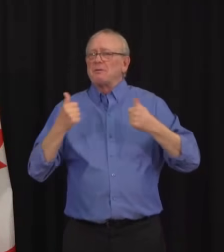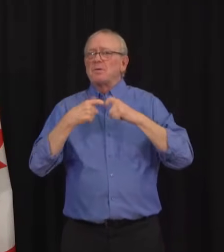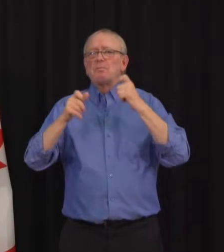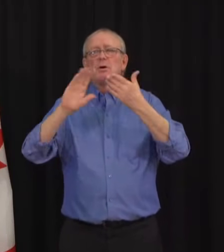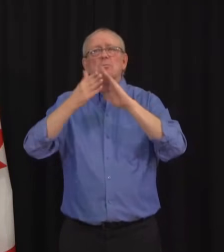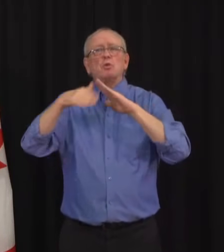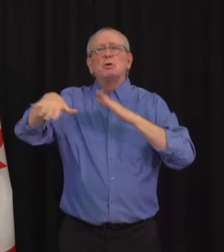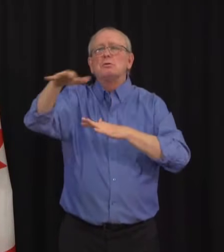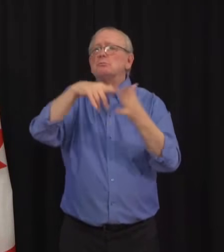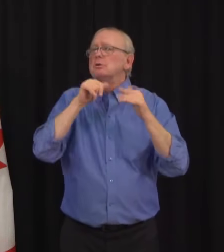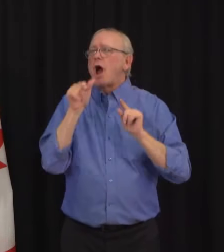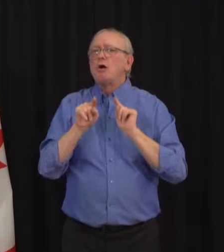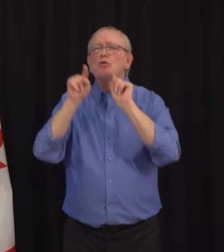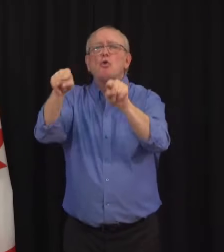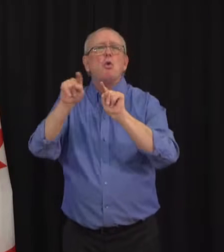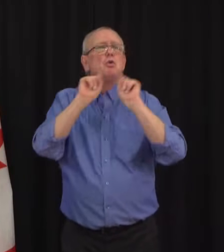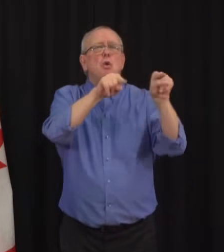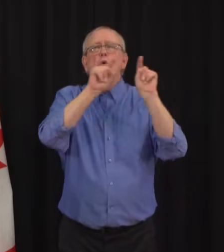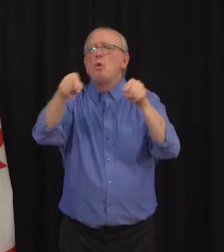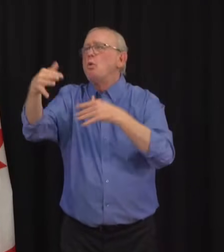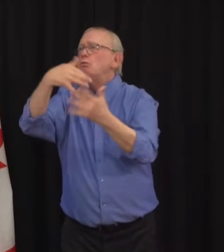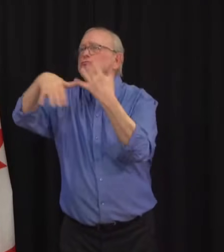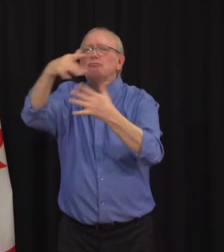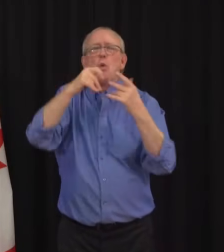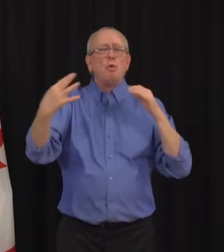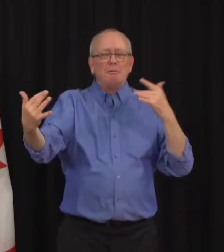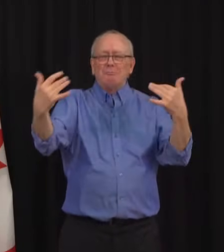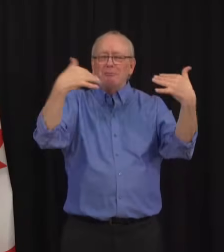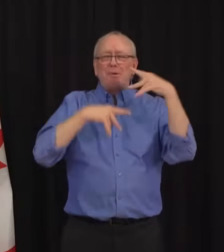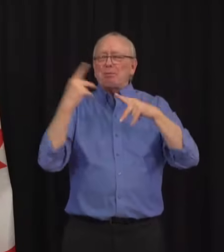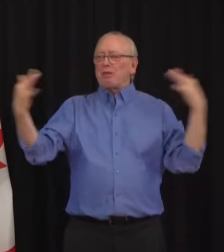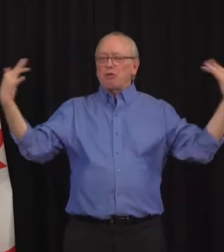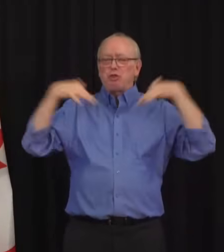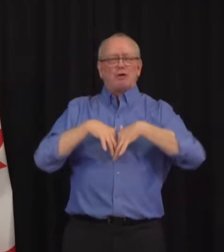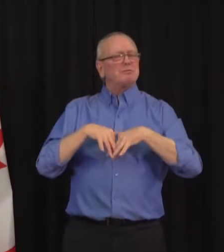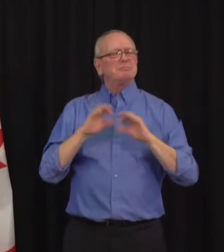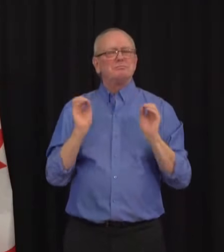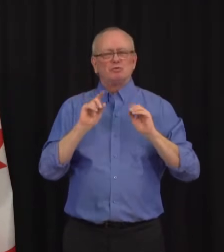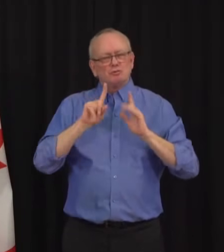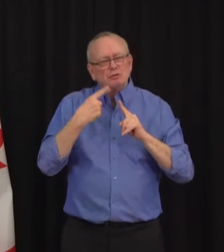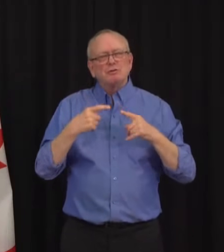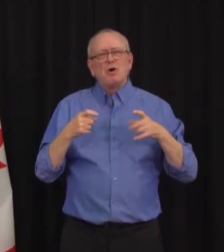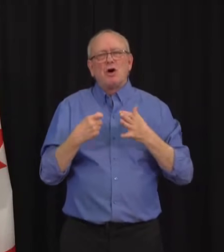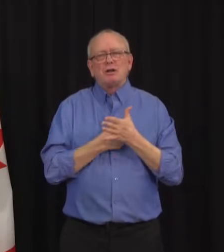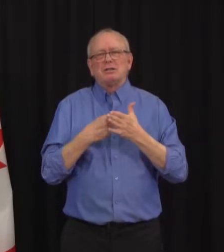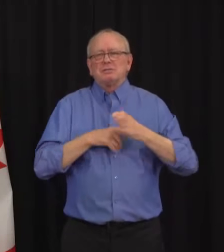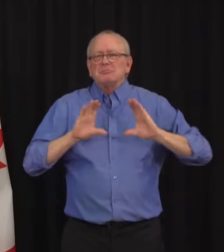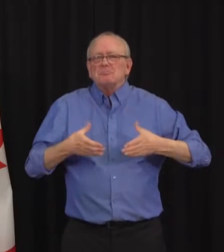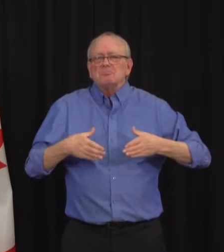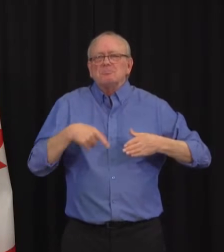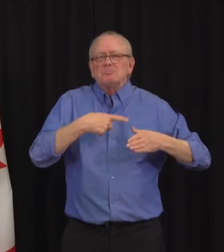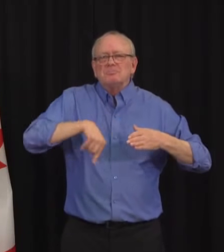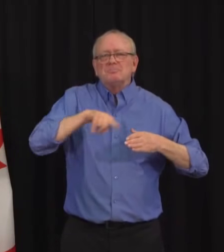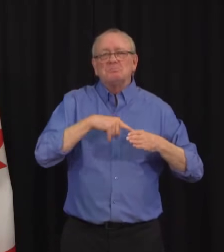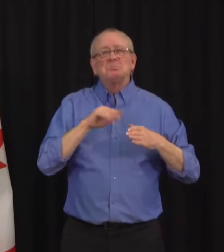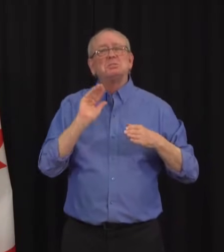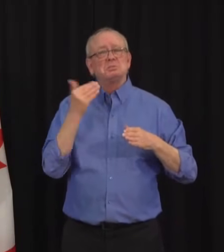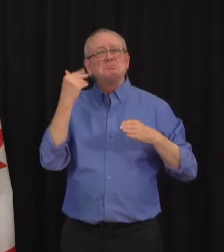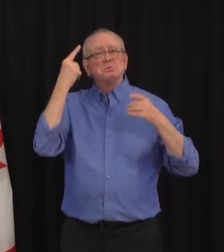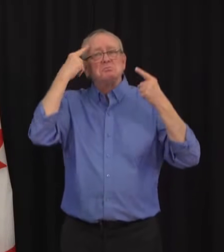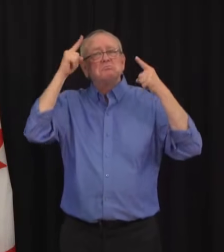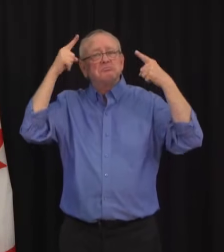in virus to put those in the community at risk. That model did show that that could happen, and so we're continuing to